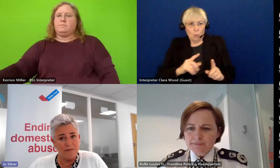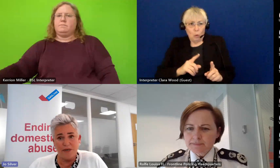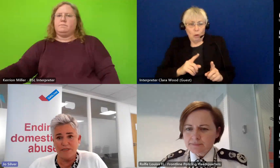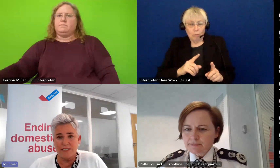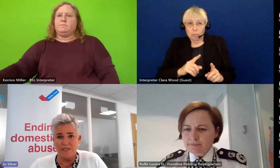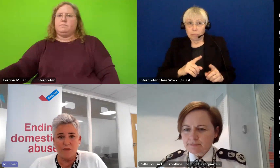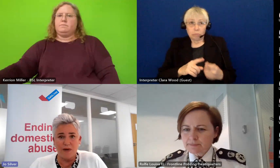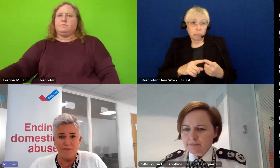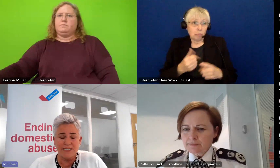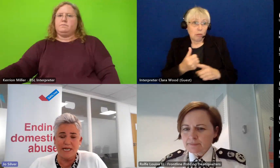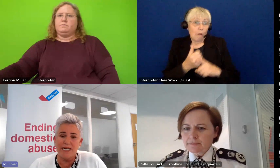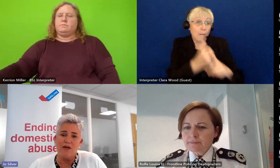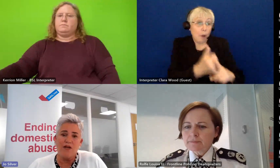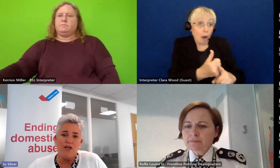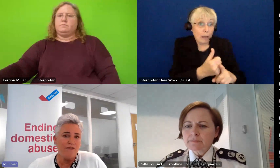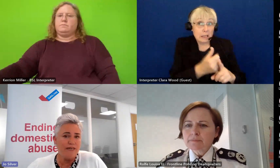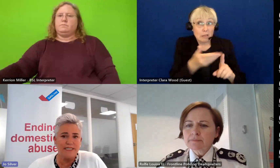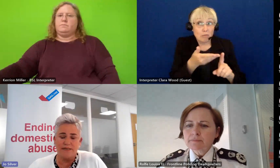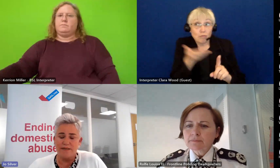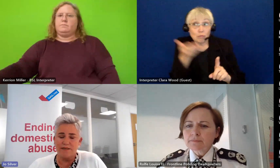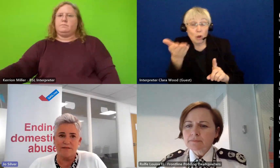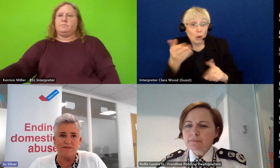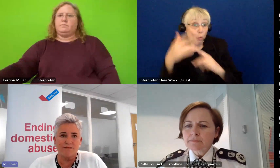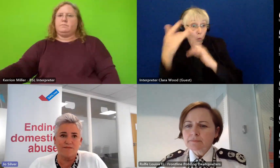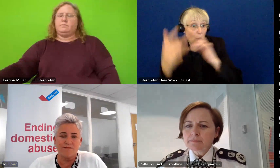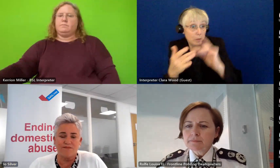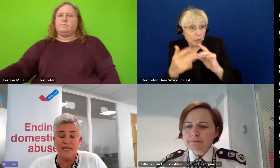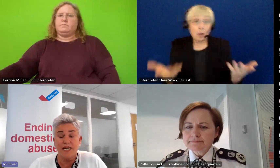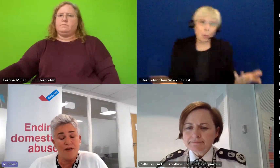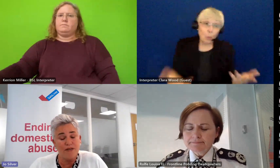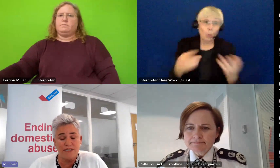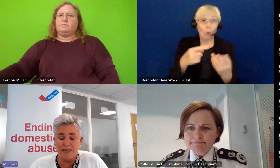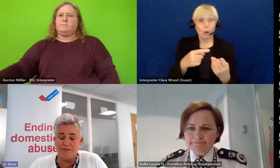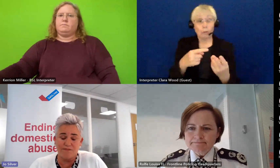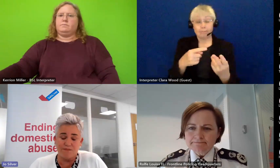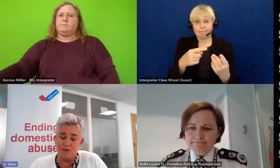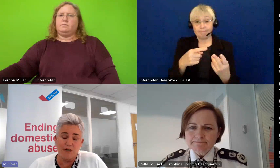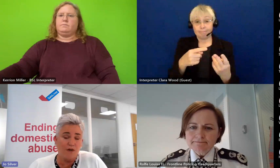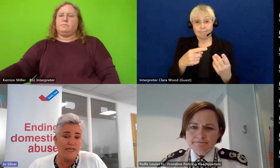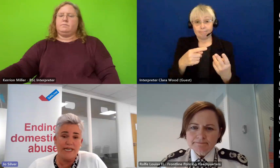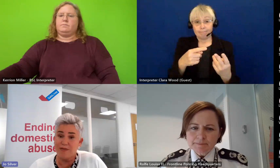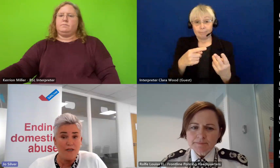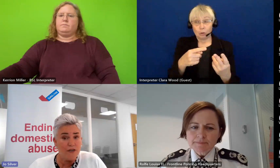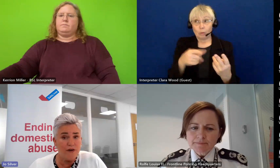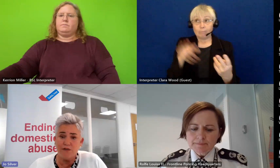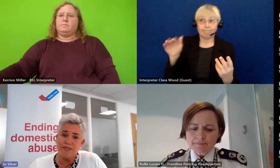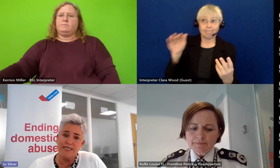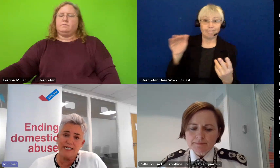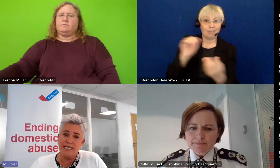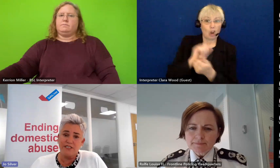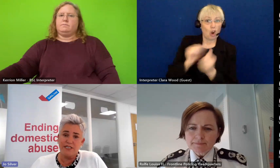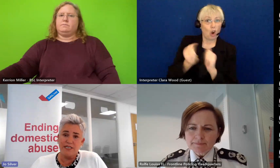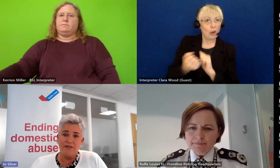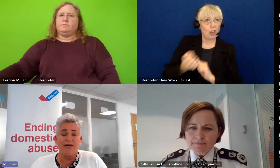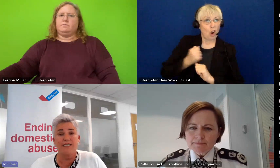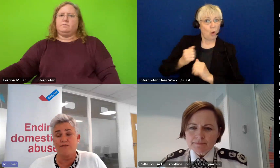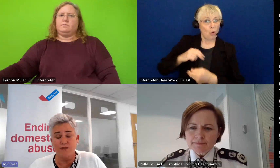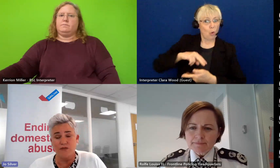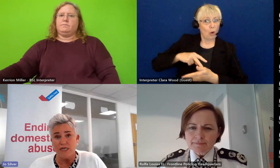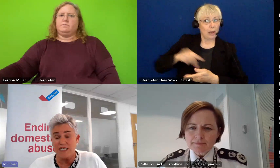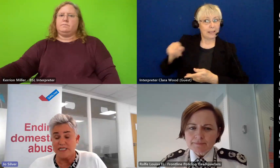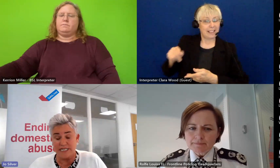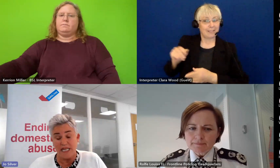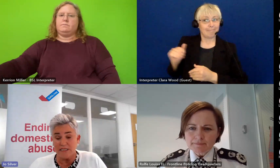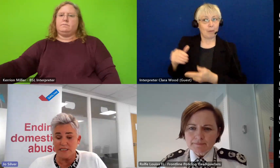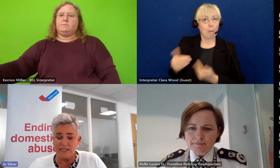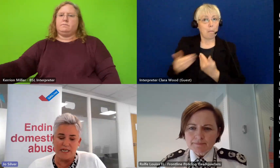about signposting to a website. You need to signpost it to a colleague within your own organisation who has